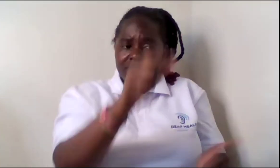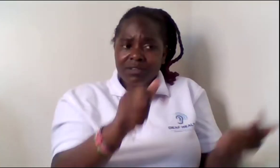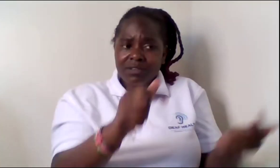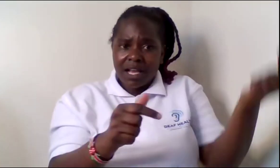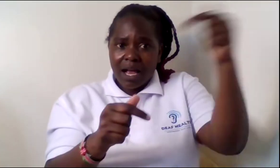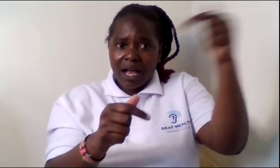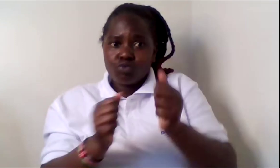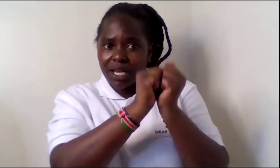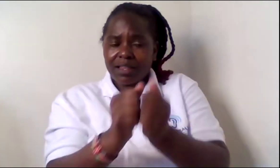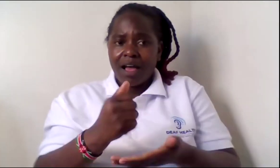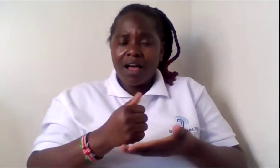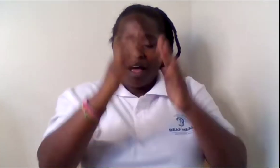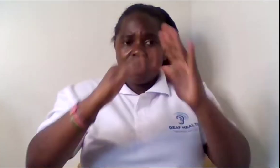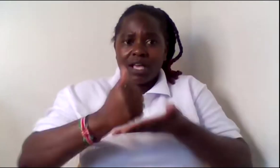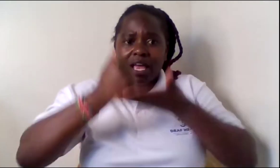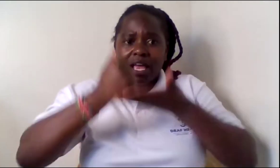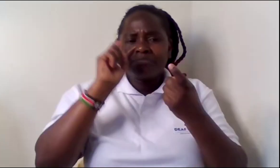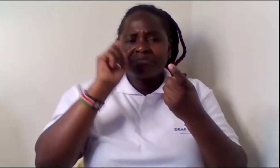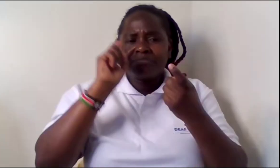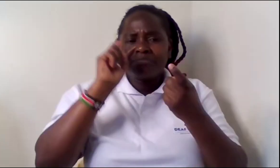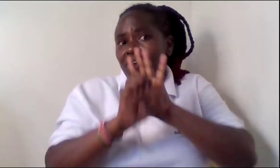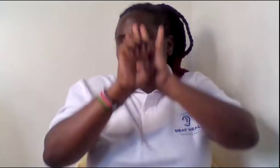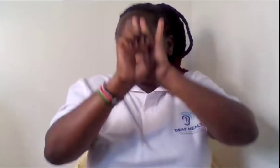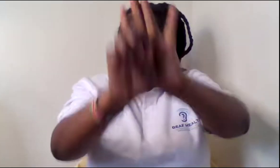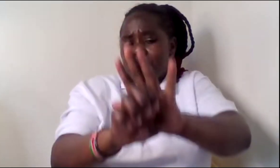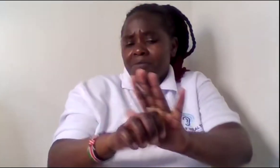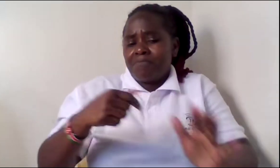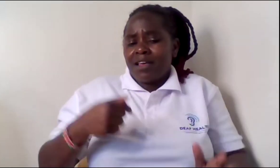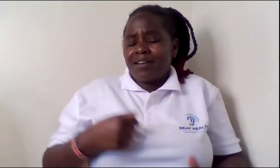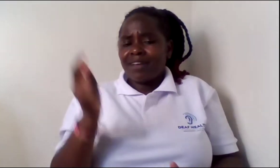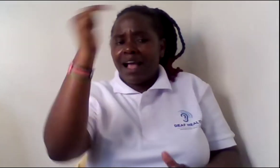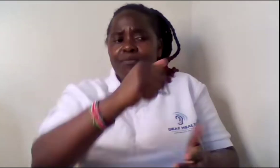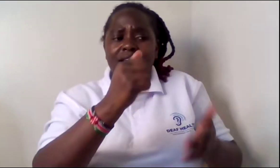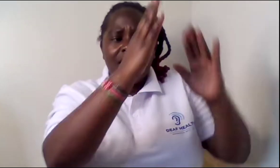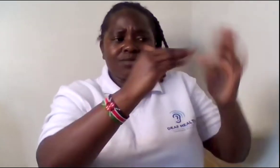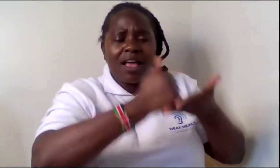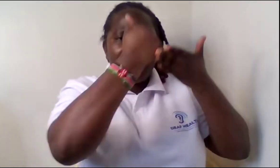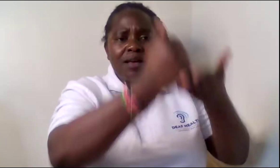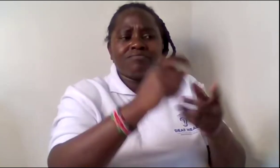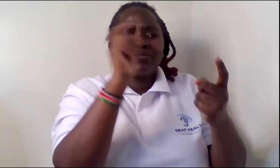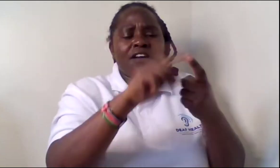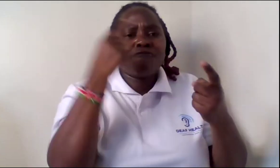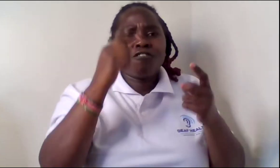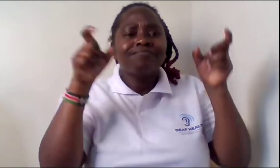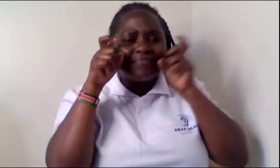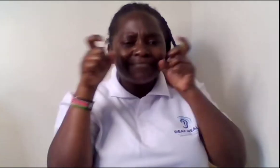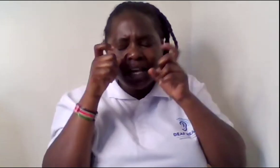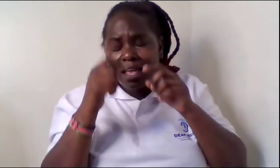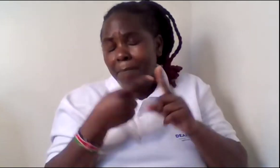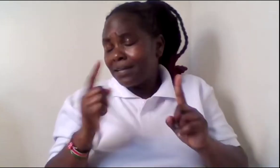says, test them for HIV, for syphilis, for chlamydia. And we normally inform them,